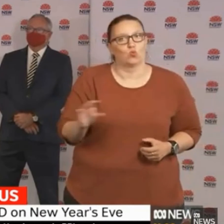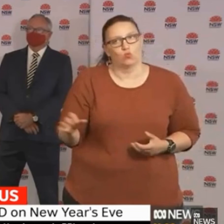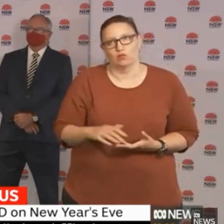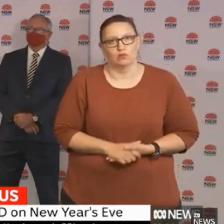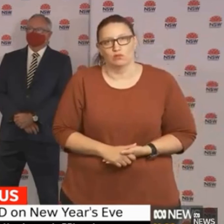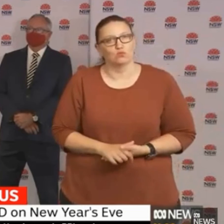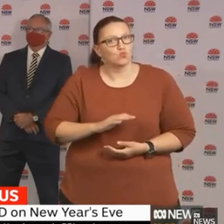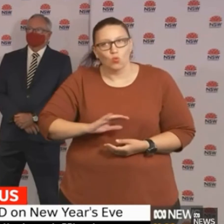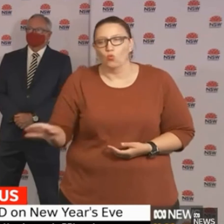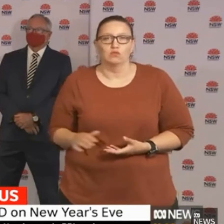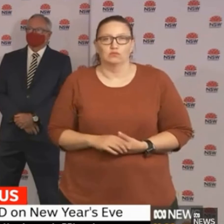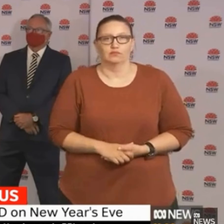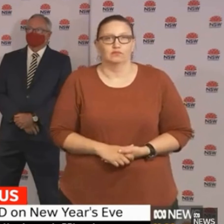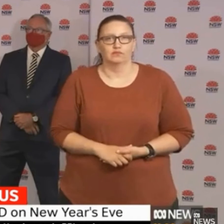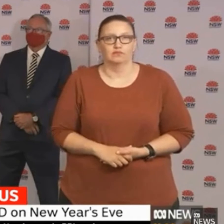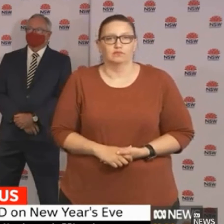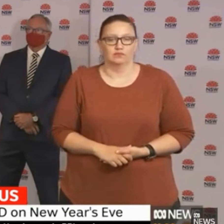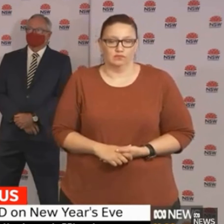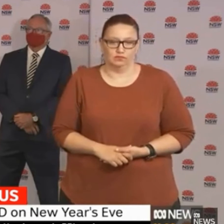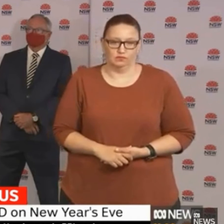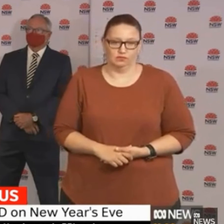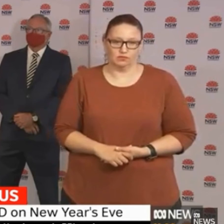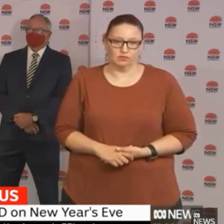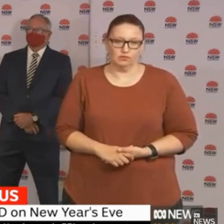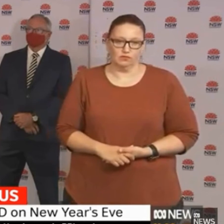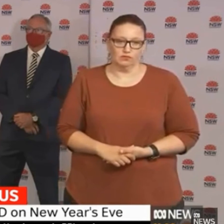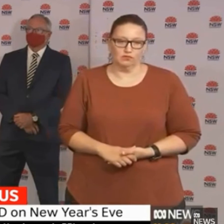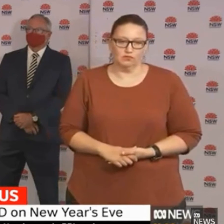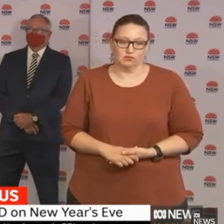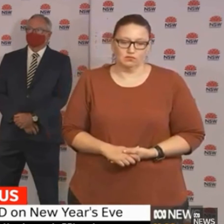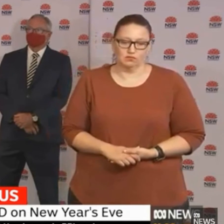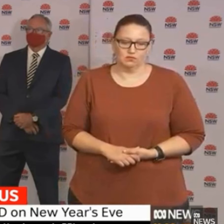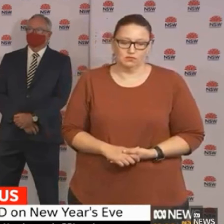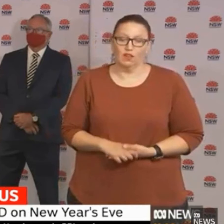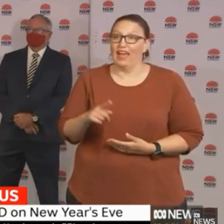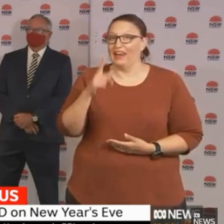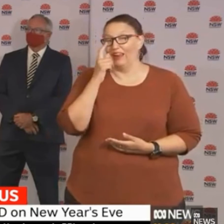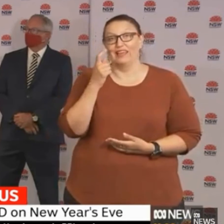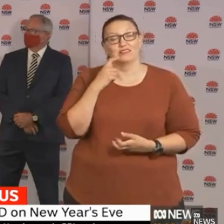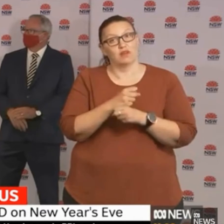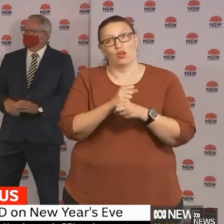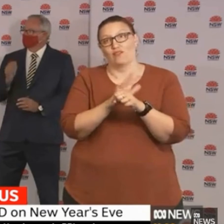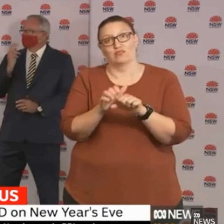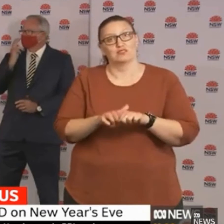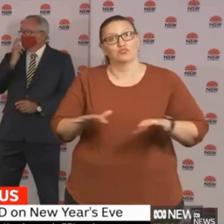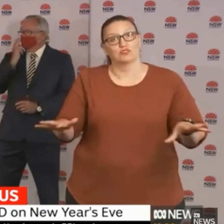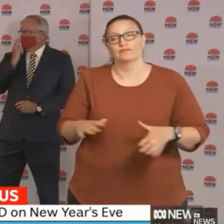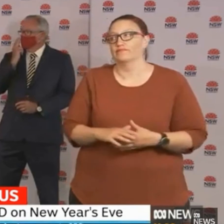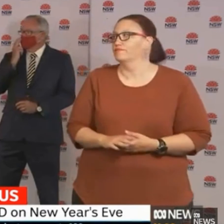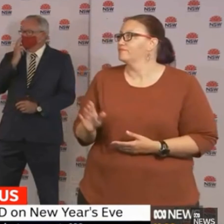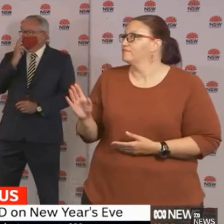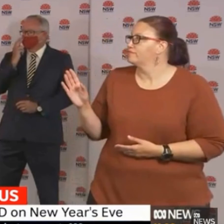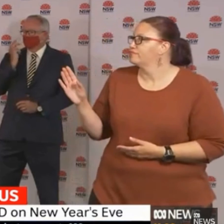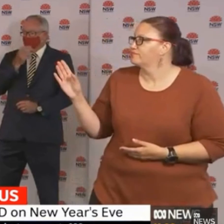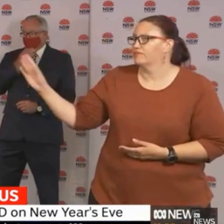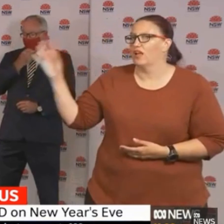difficult as that is, we ask people to refrain, because that could be a super spreading event, especially in the CBD. And Premier, for the restrictions on the Northern